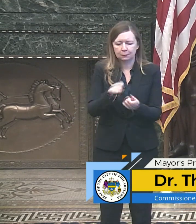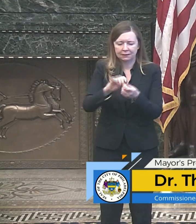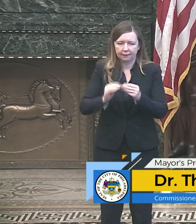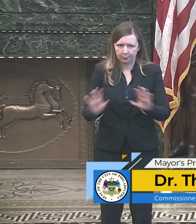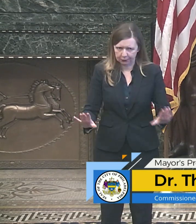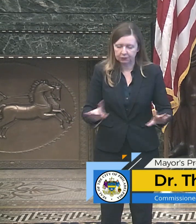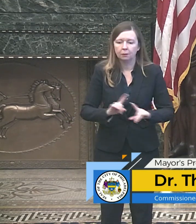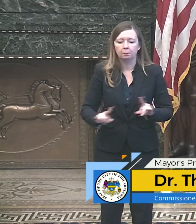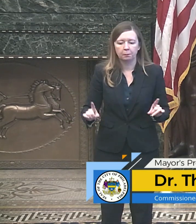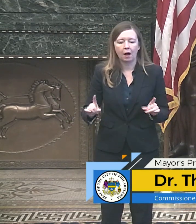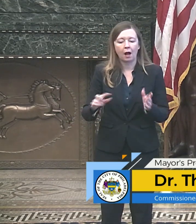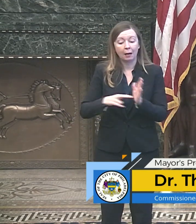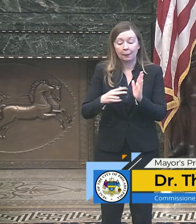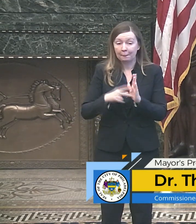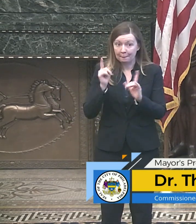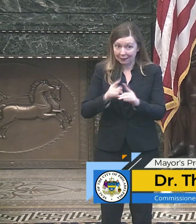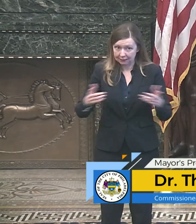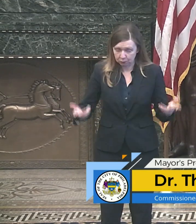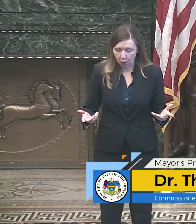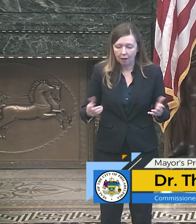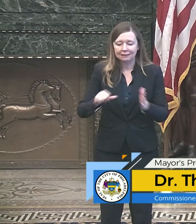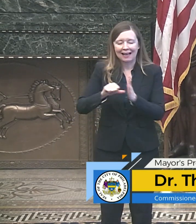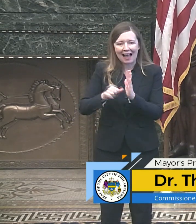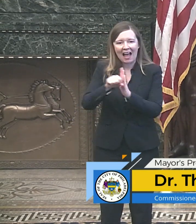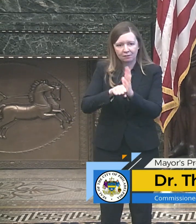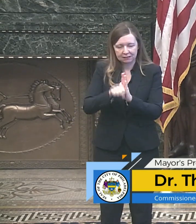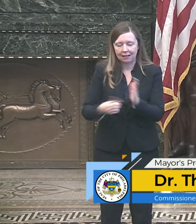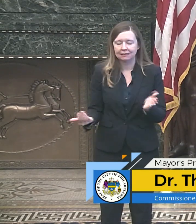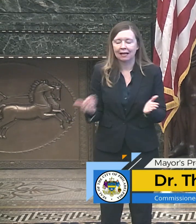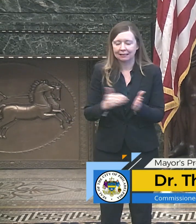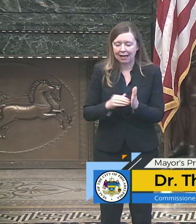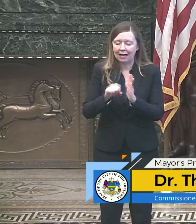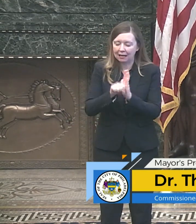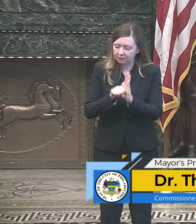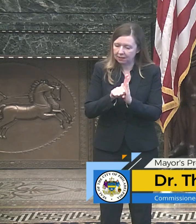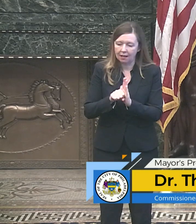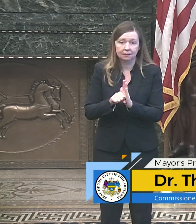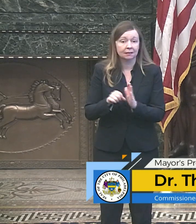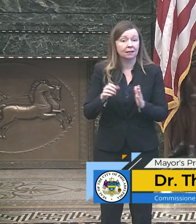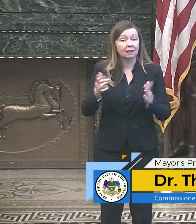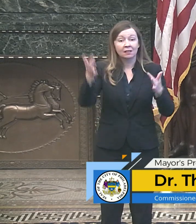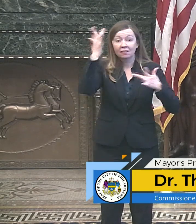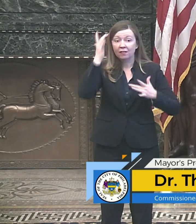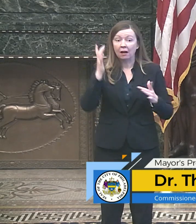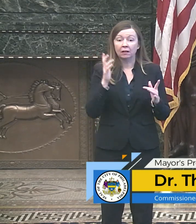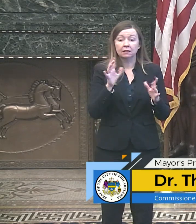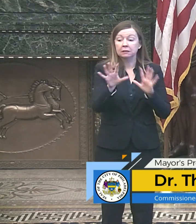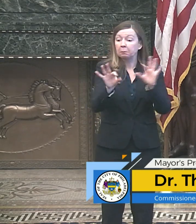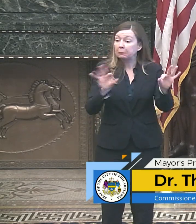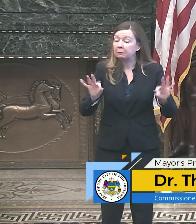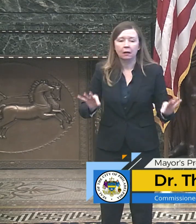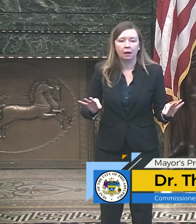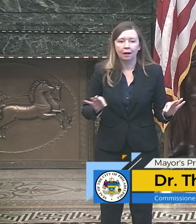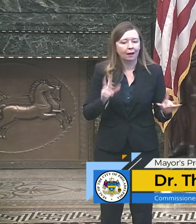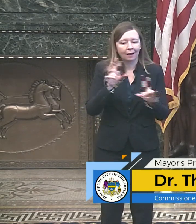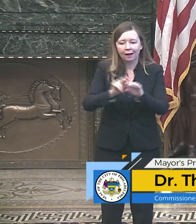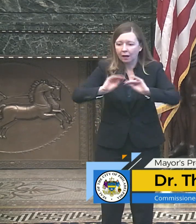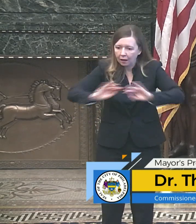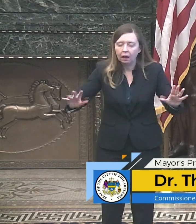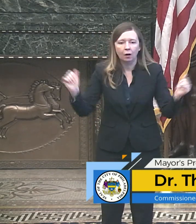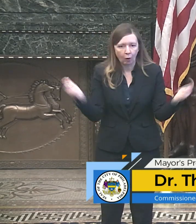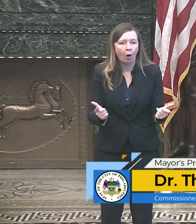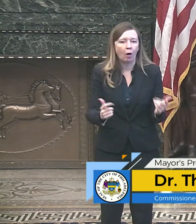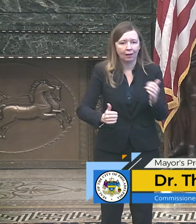numbers. But what this does do is just emphasize again that this virus does not discriminate. The virus is in every neighborhood, it's in every